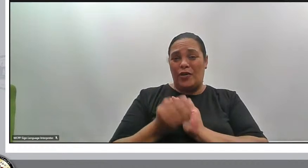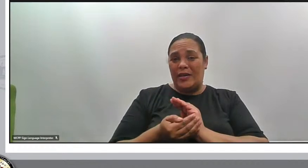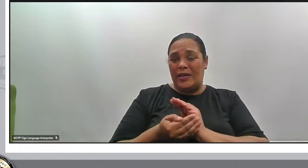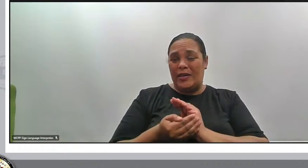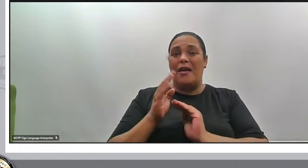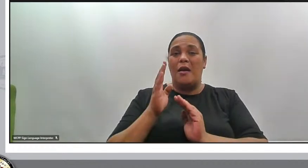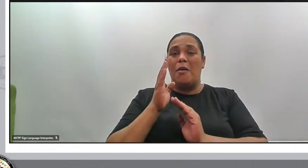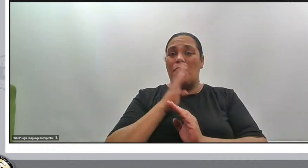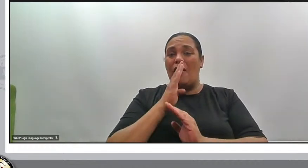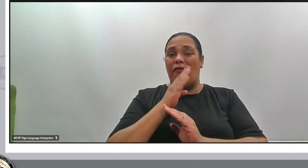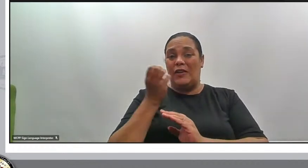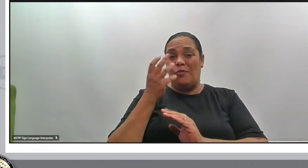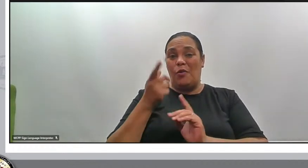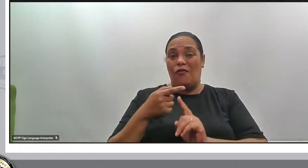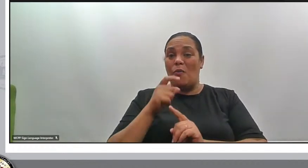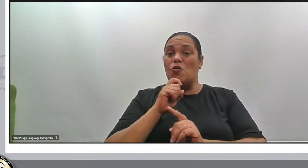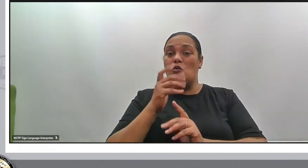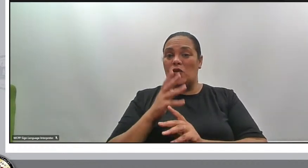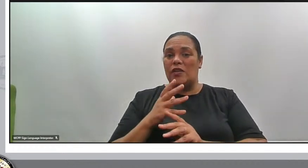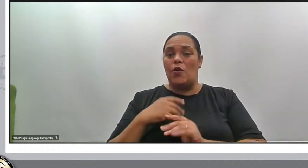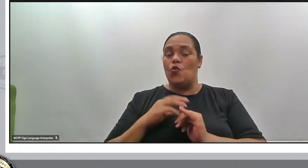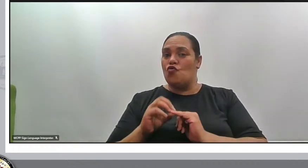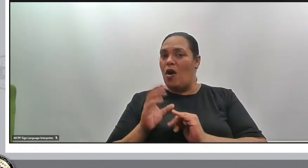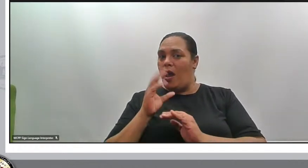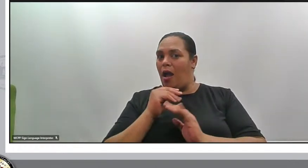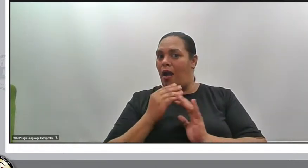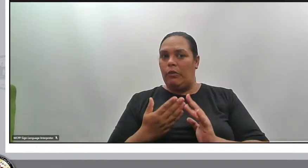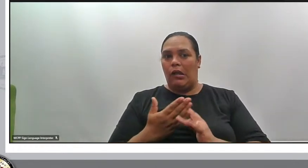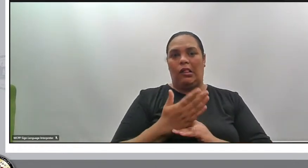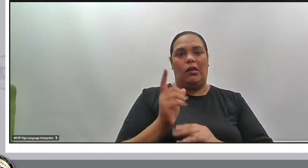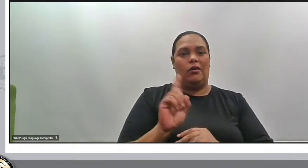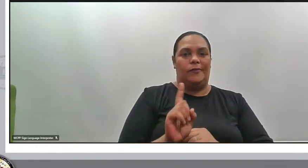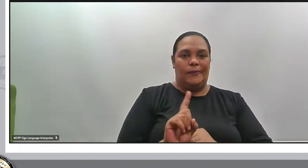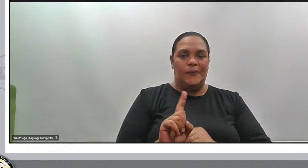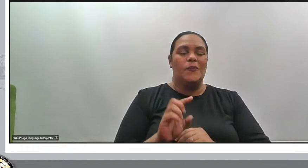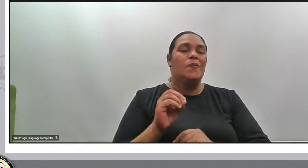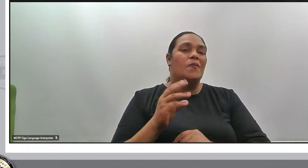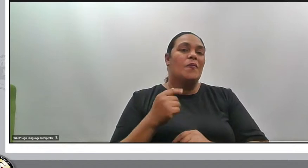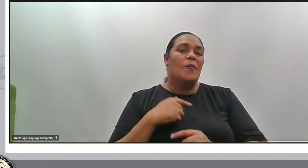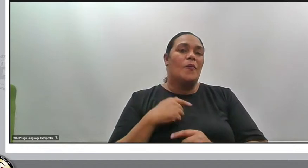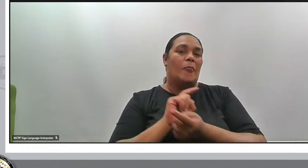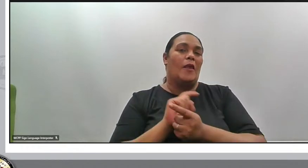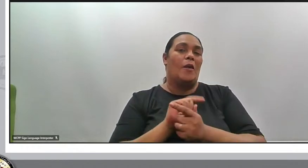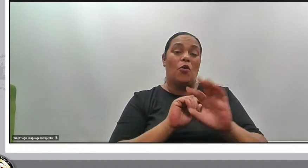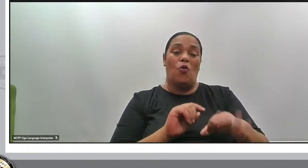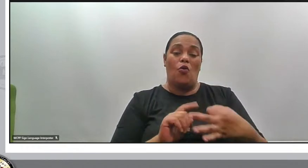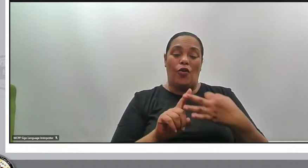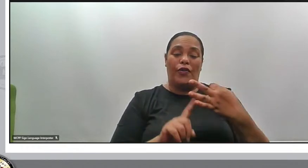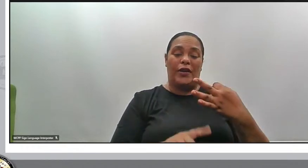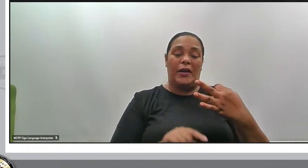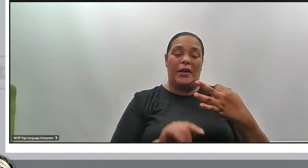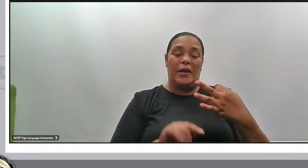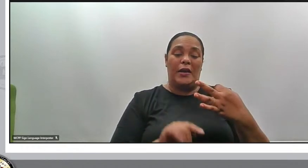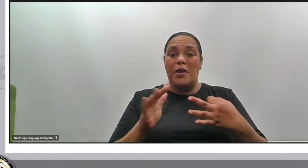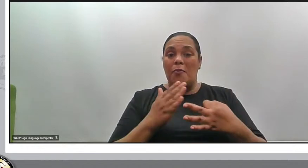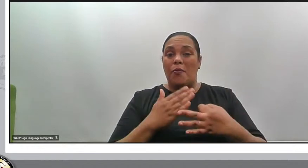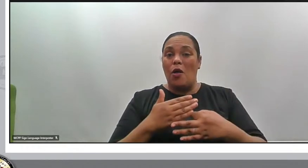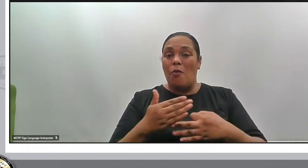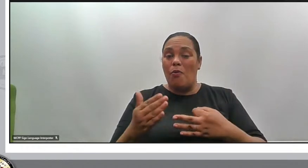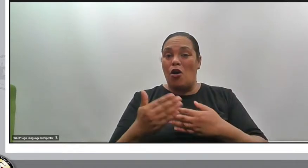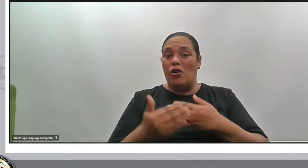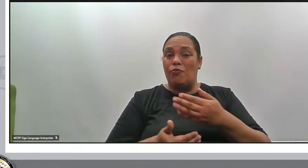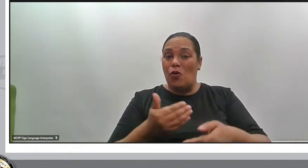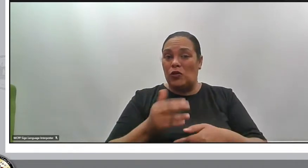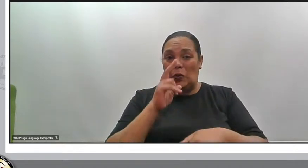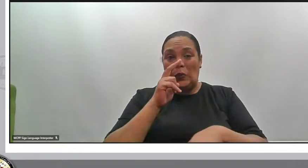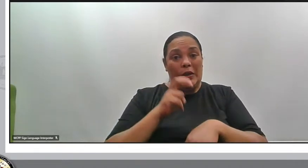user and ensure that we do not cross that line. So then we've addressed all three of it, the people part, the processes that we need